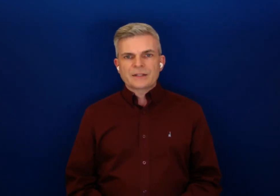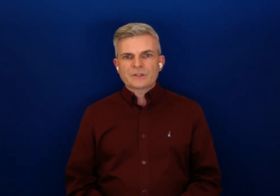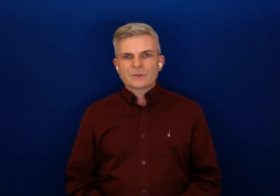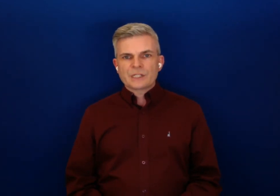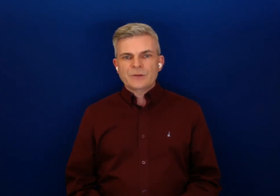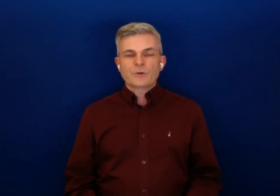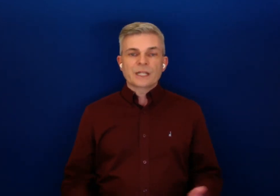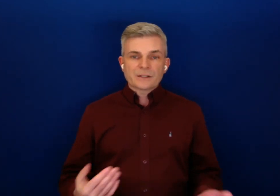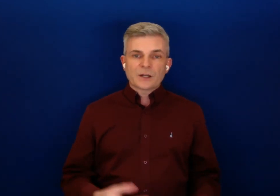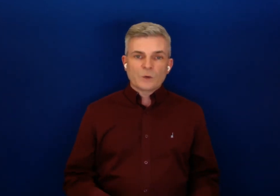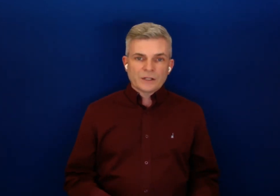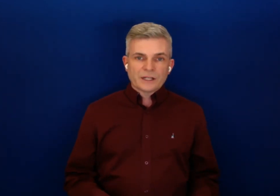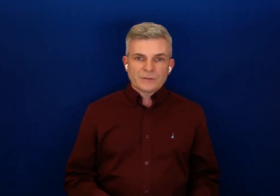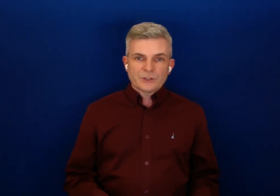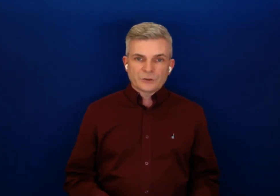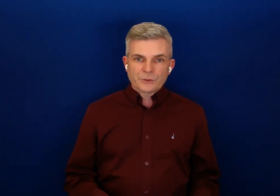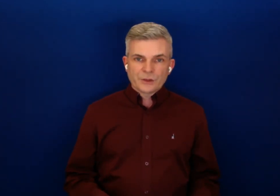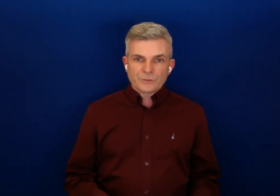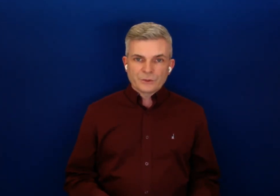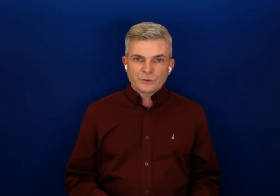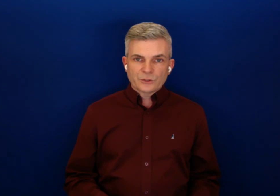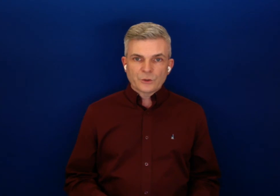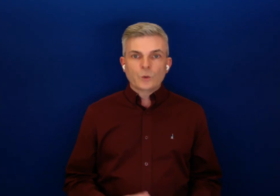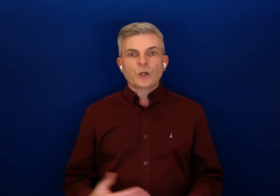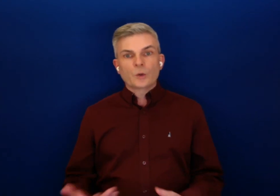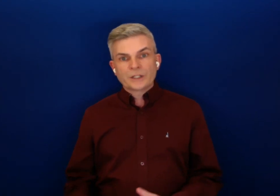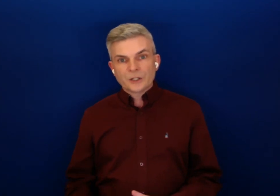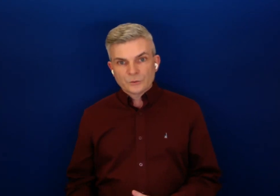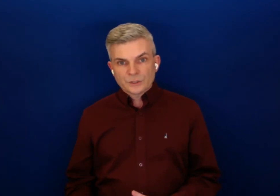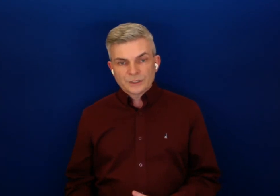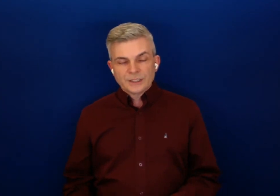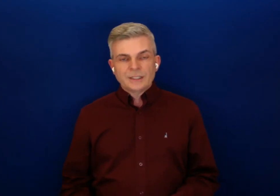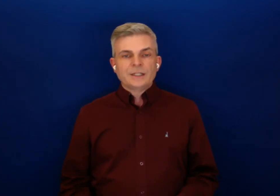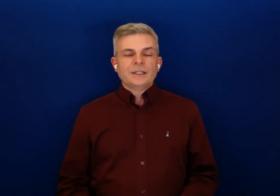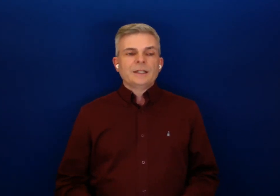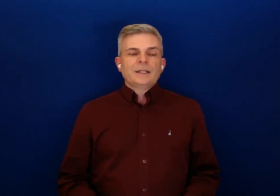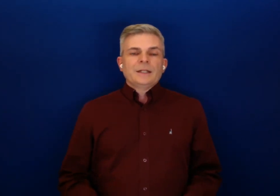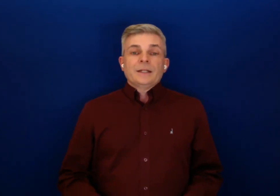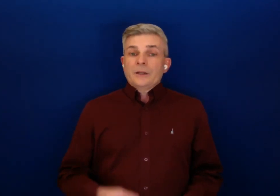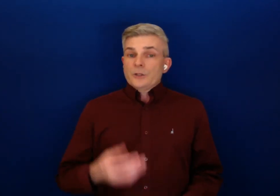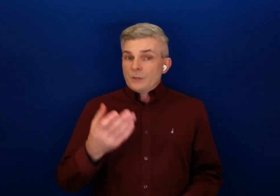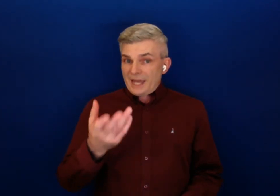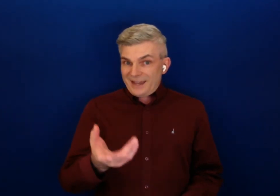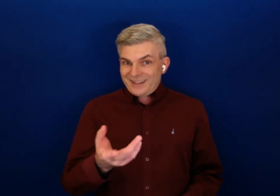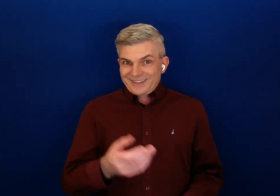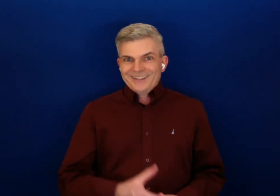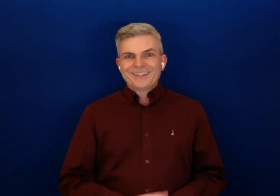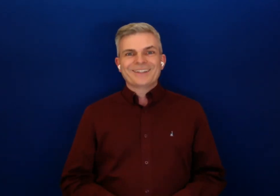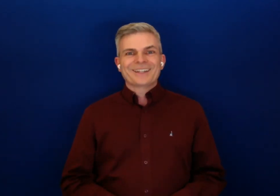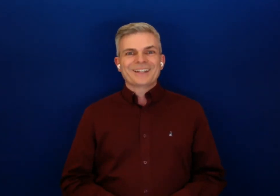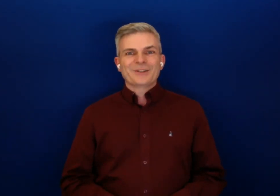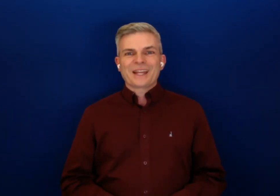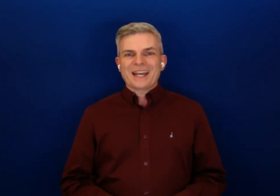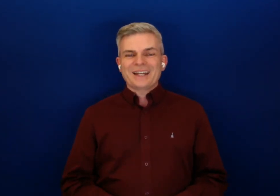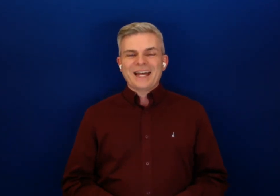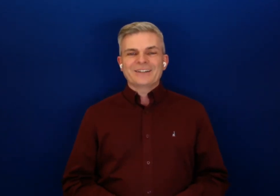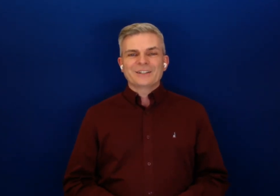answer is either yes, I want to have children in the future, or no, I don't. Now, you can add